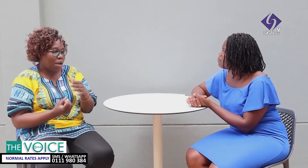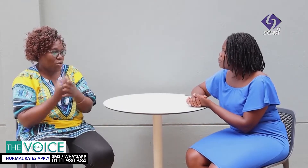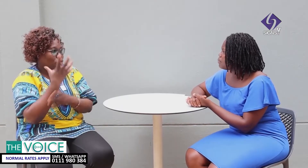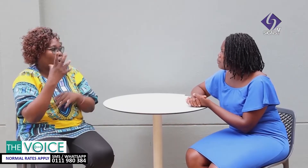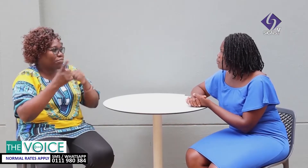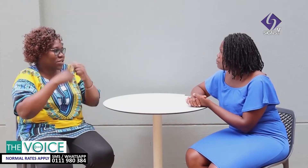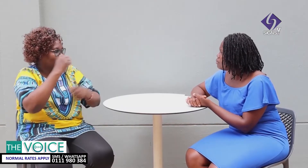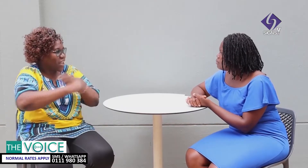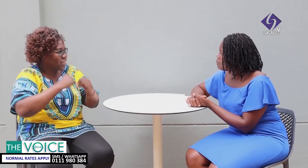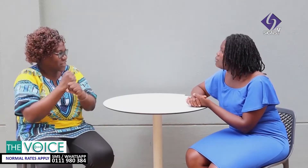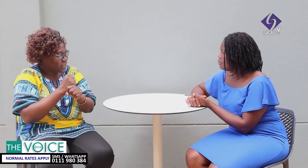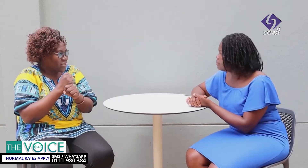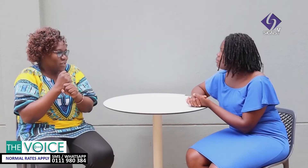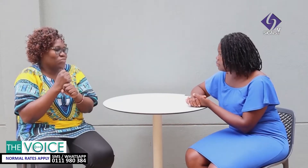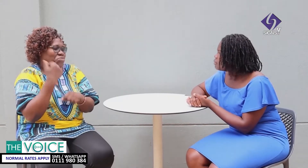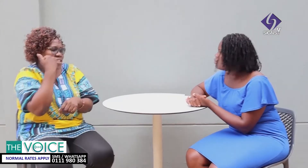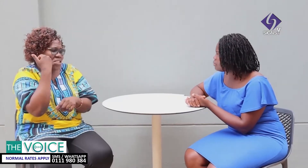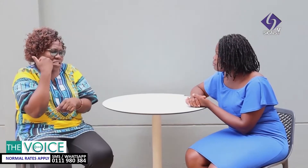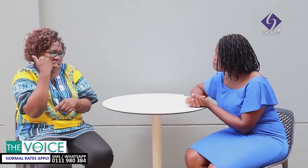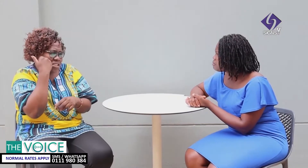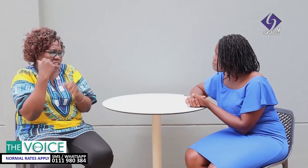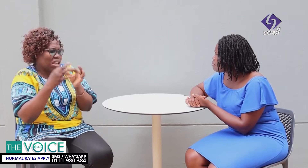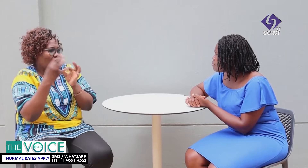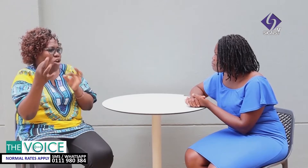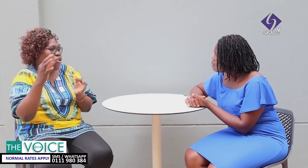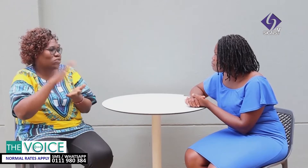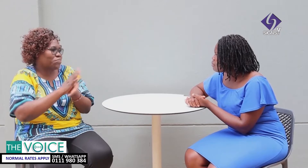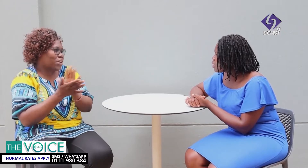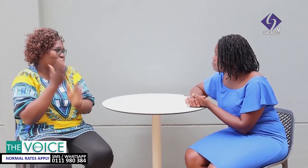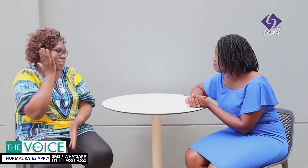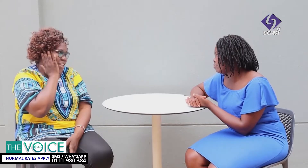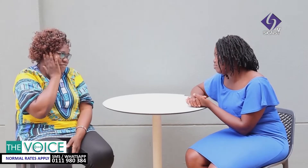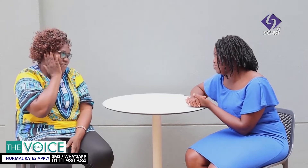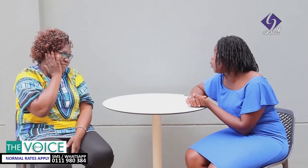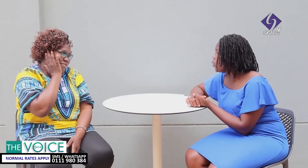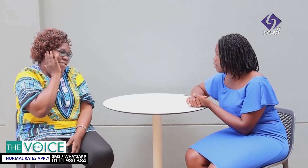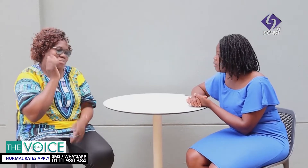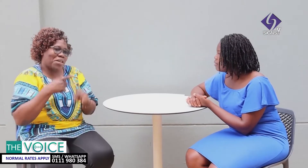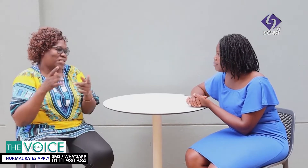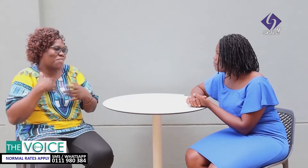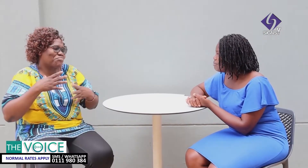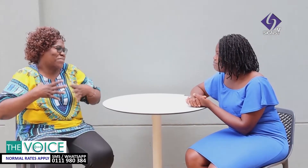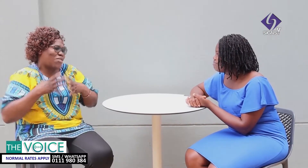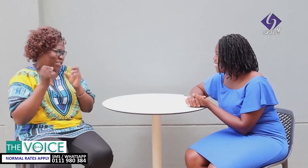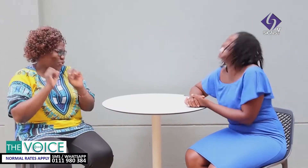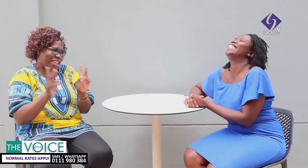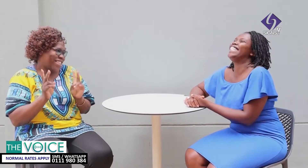I became sick for a very long time that led me to become deaf. But I don't feel anything bad about